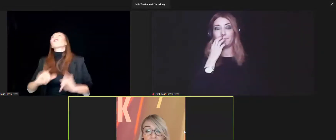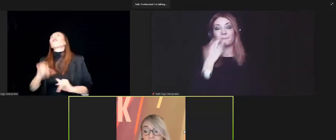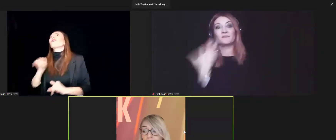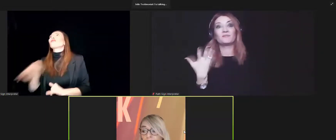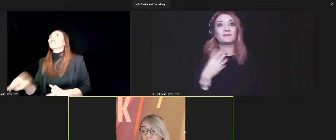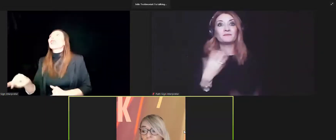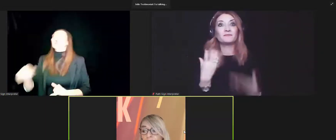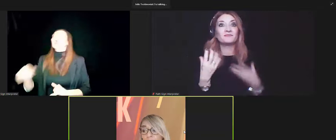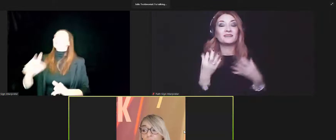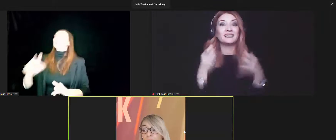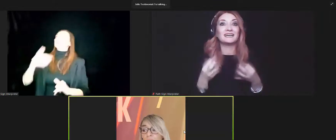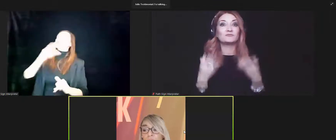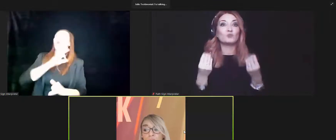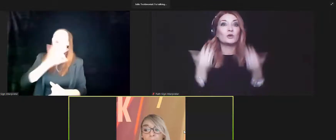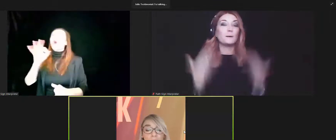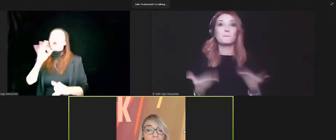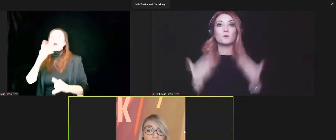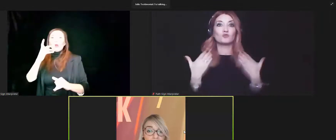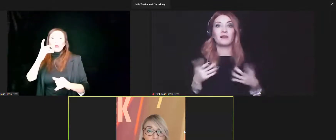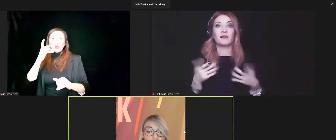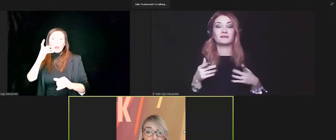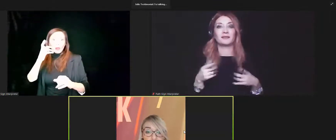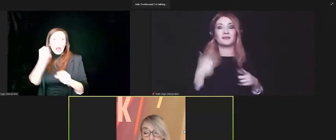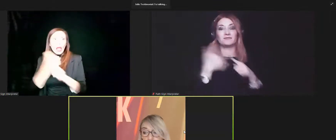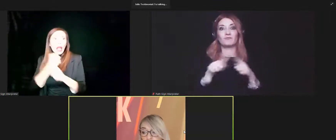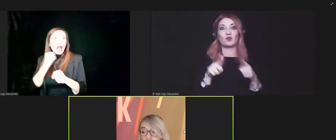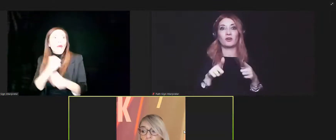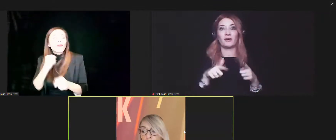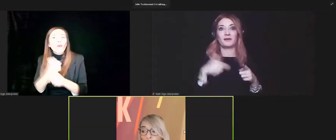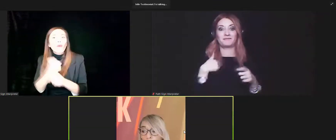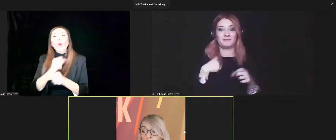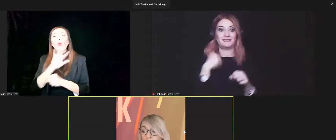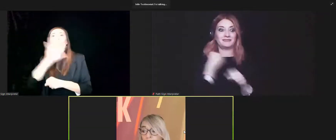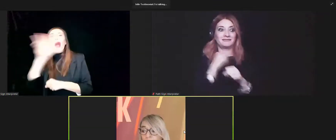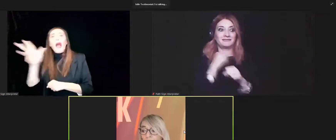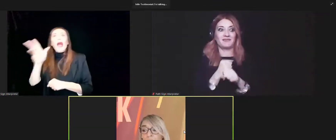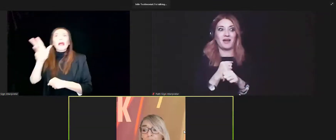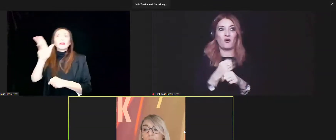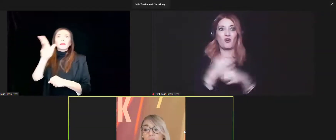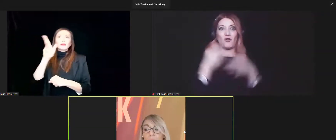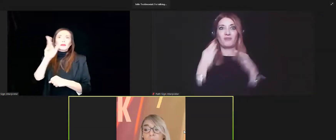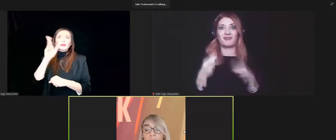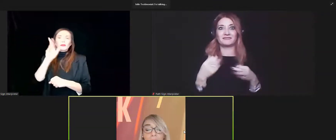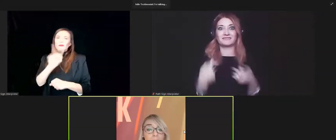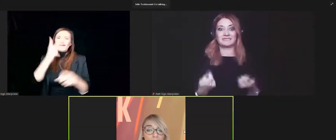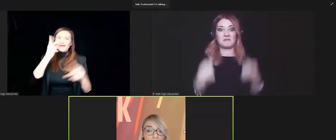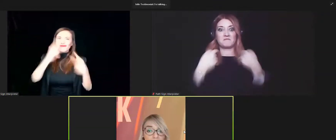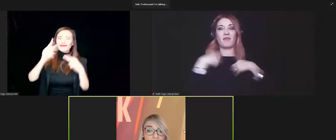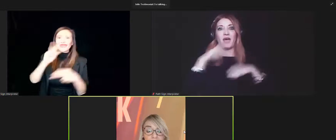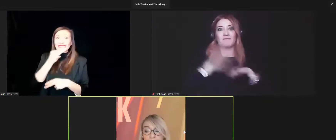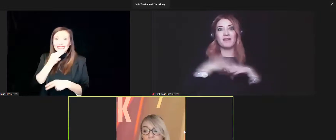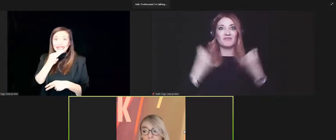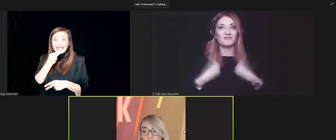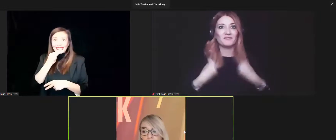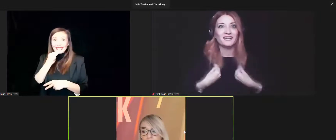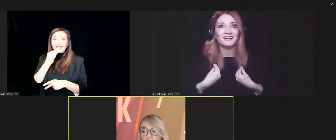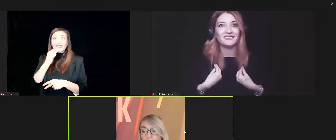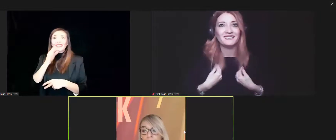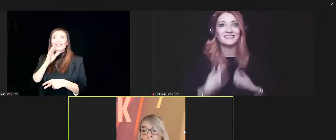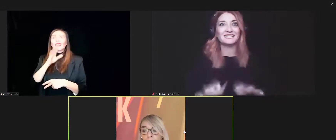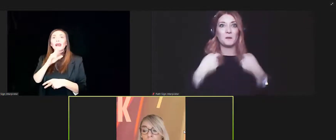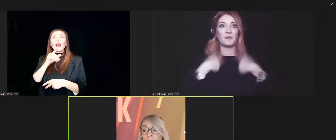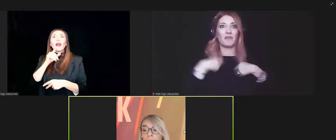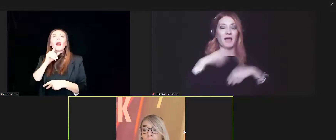What is your excuse not to pay your rent? What is your excuse not to pay your bank credit?